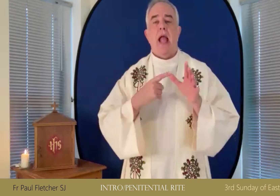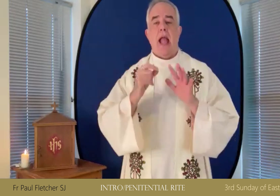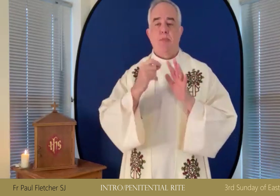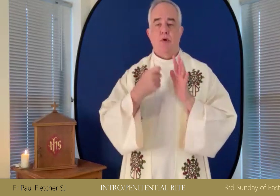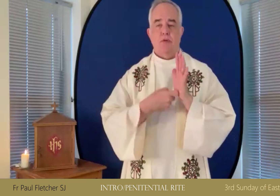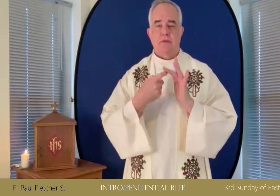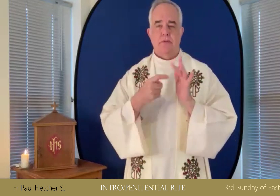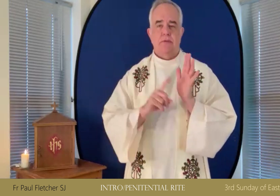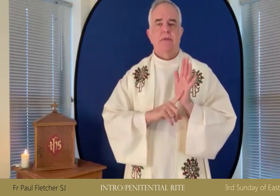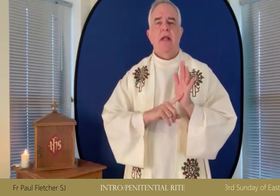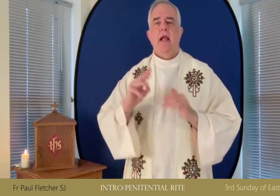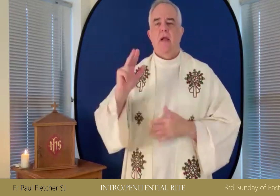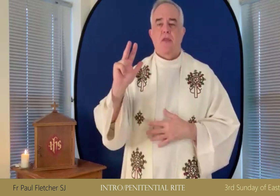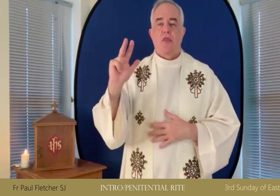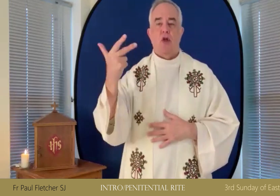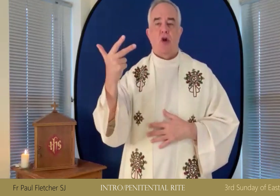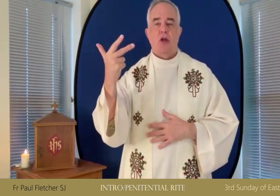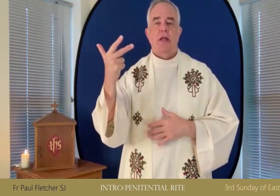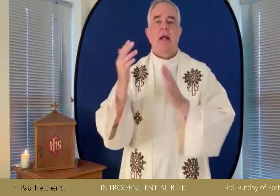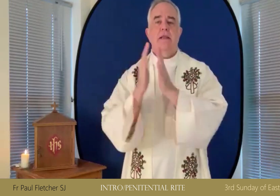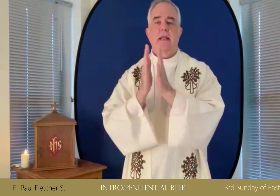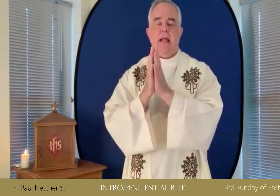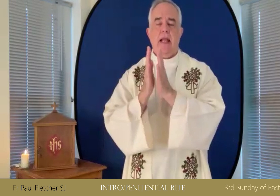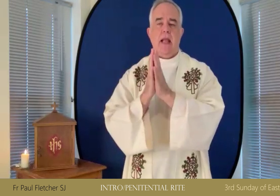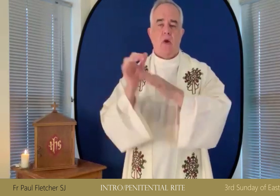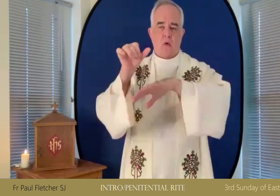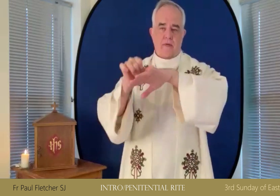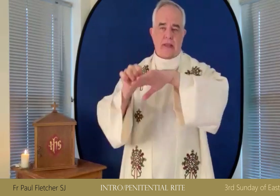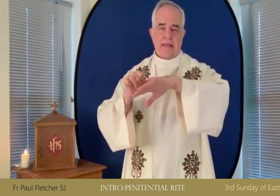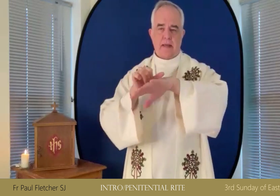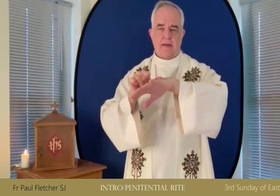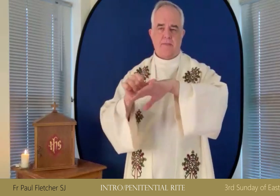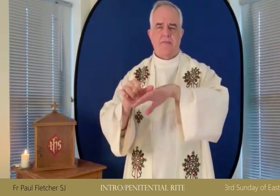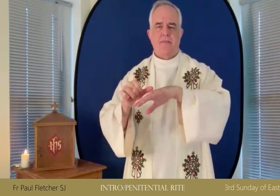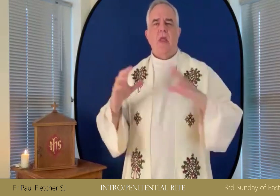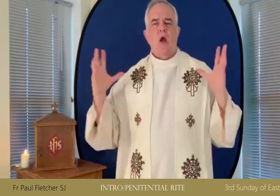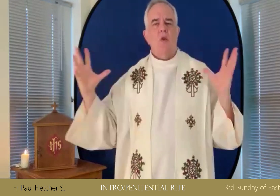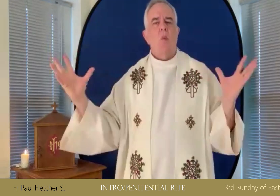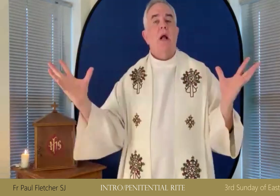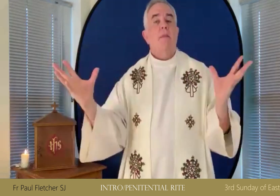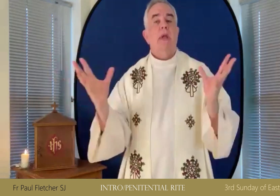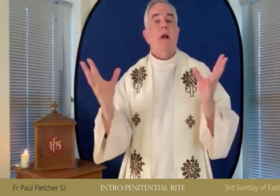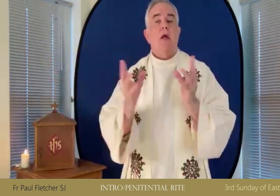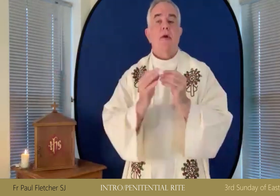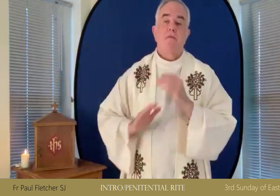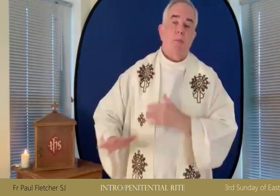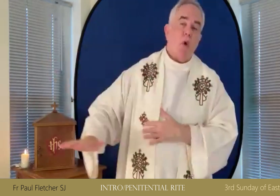14th April, is the third Sunday of Easter. So we come together from